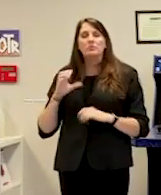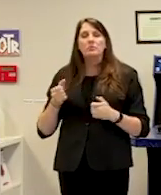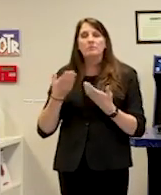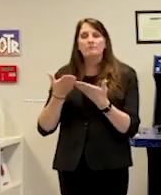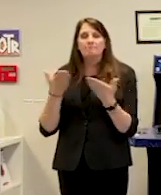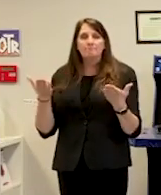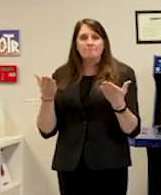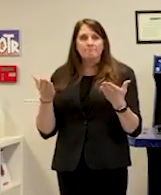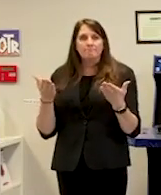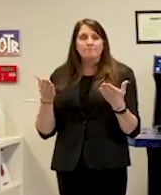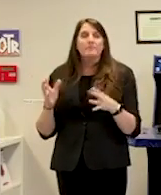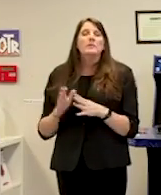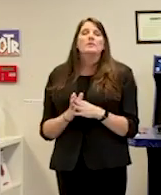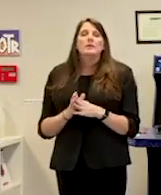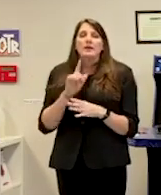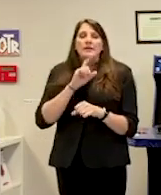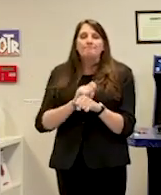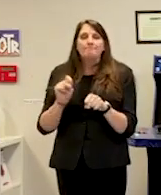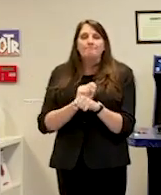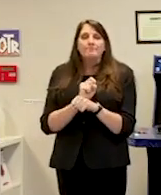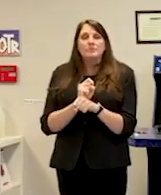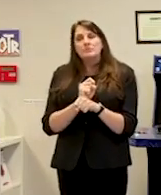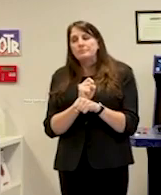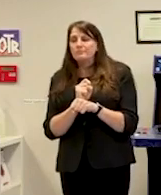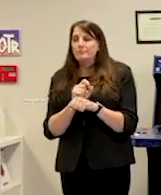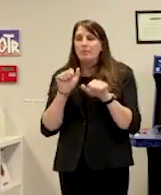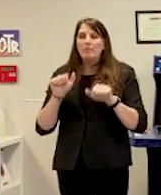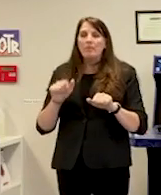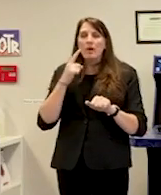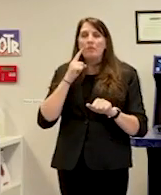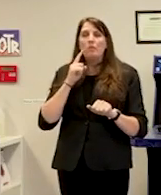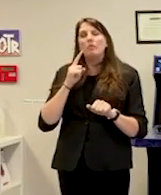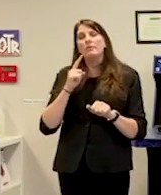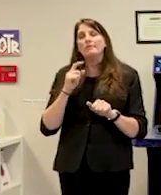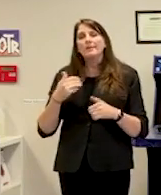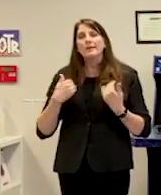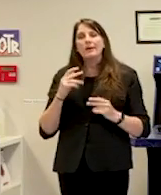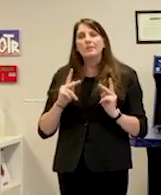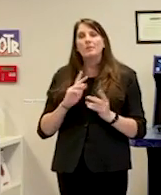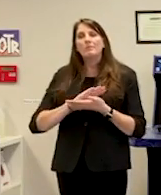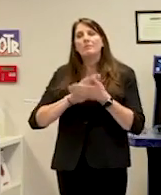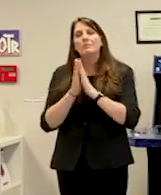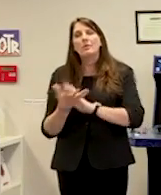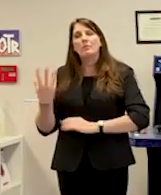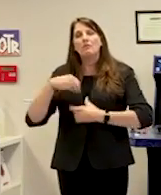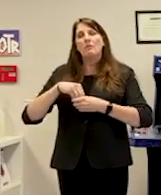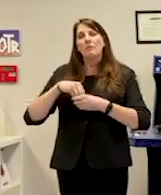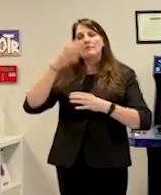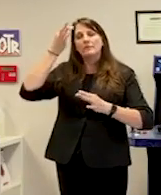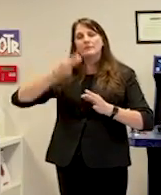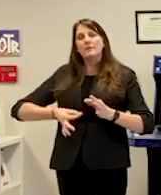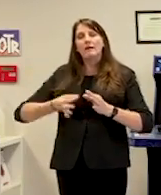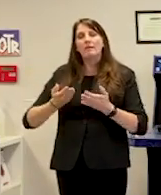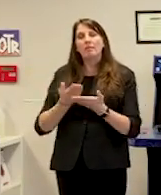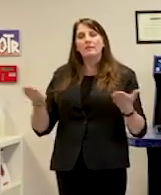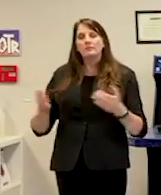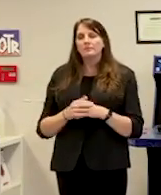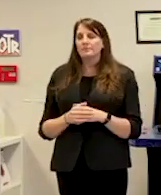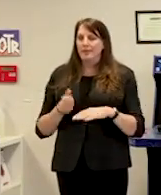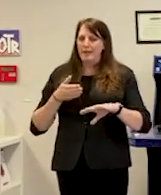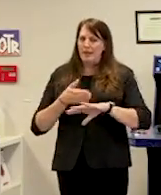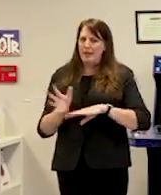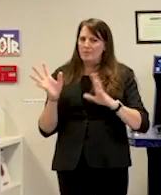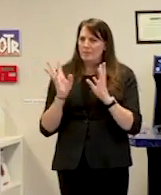a formal way for young people to get involved in decision making. And I can tell you, after meeting with the Youth